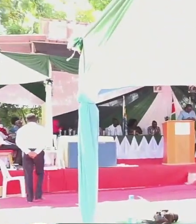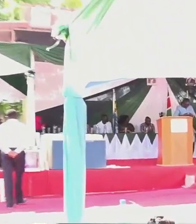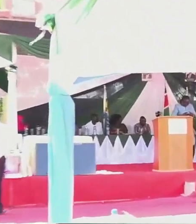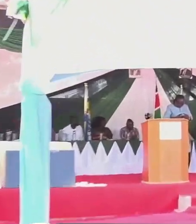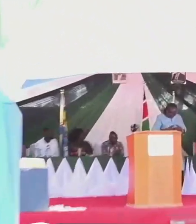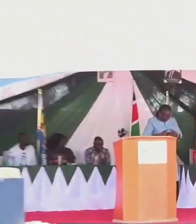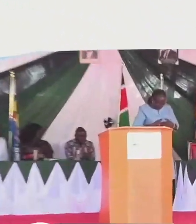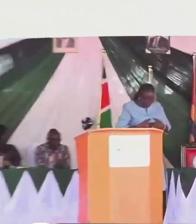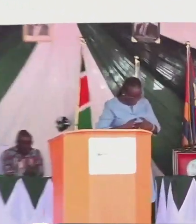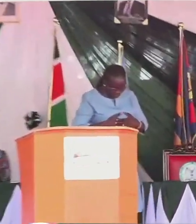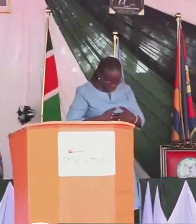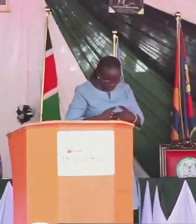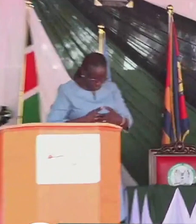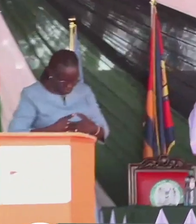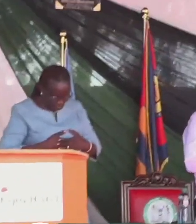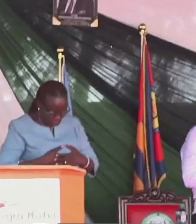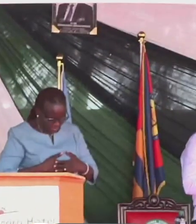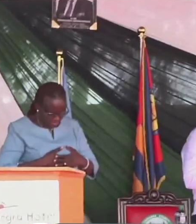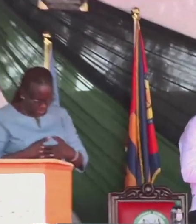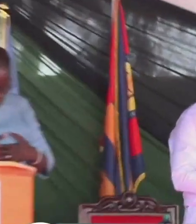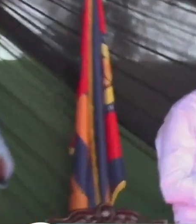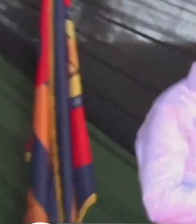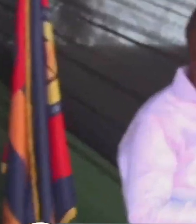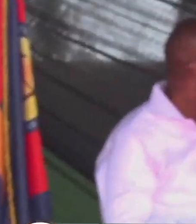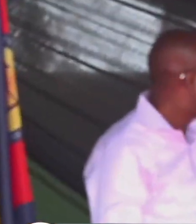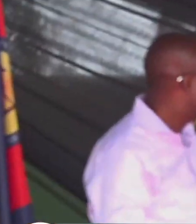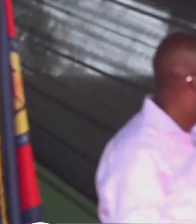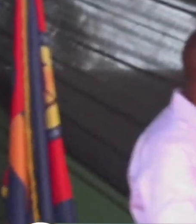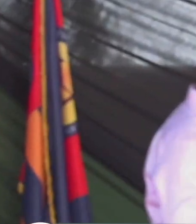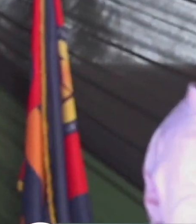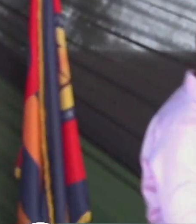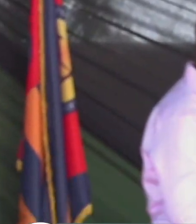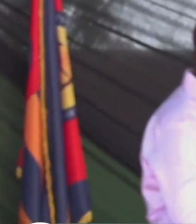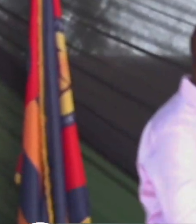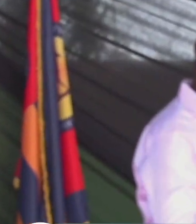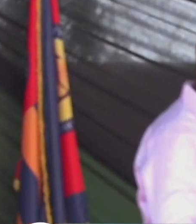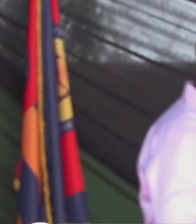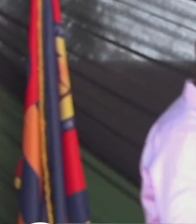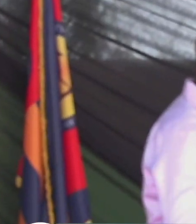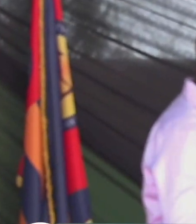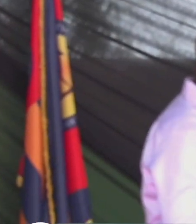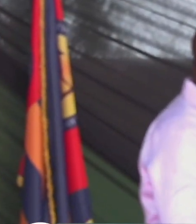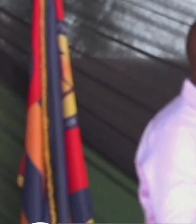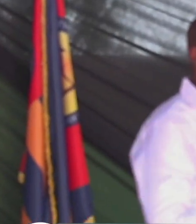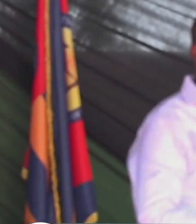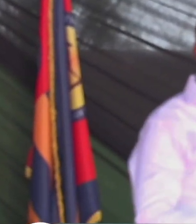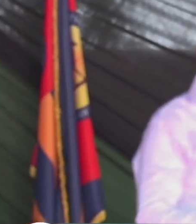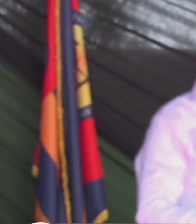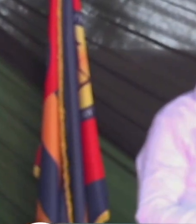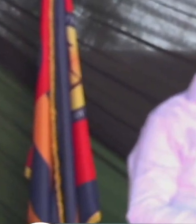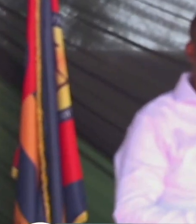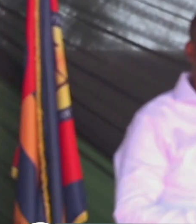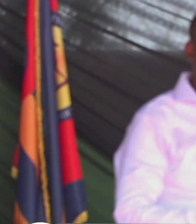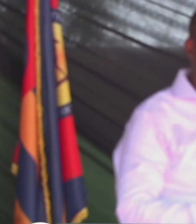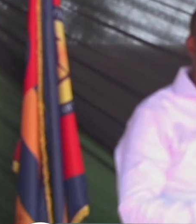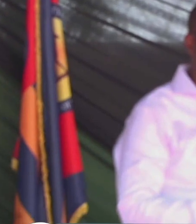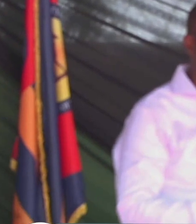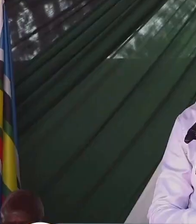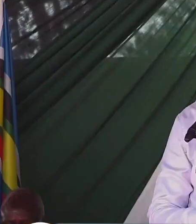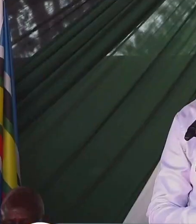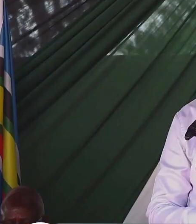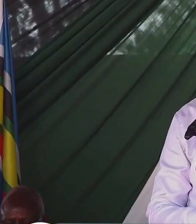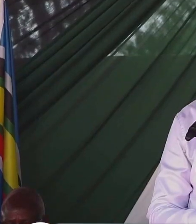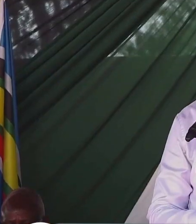Excellency, this is Simon, my friend. Simon is my good friend. Ukienda